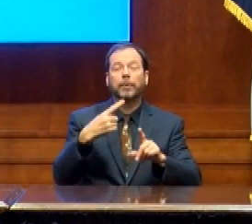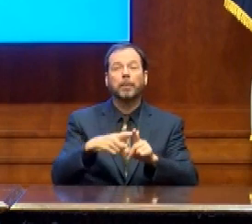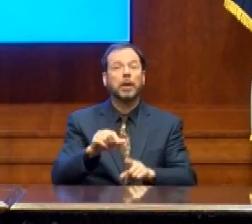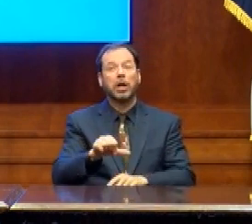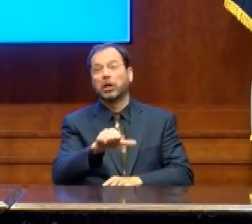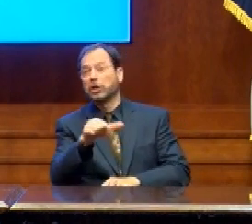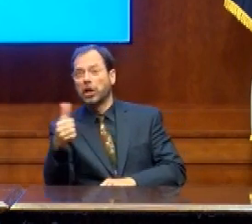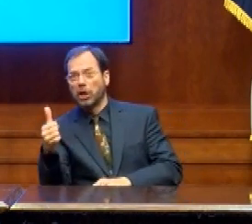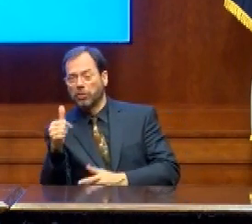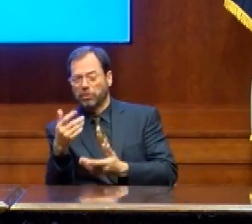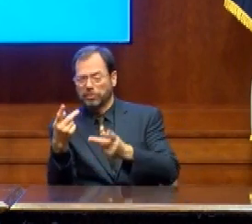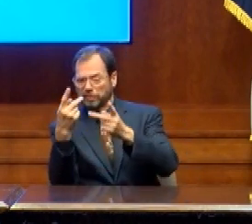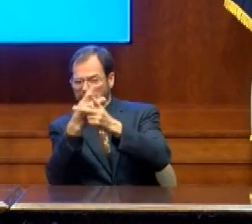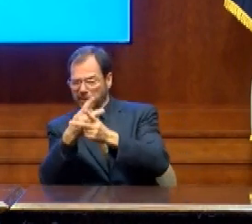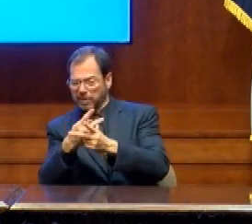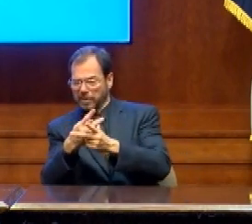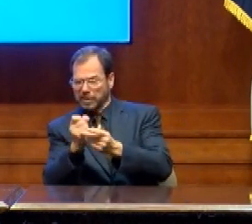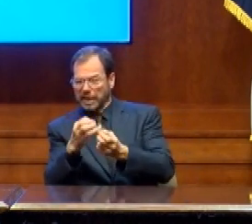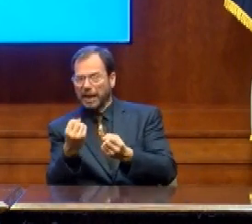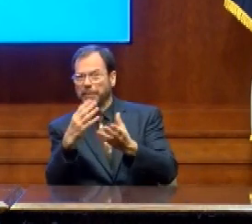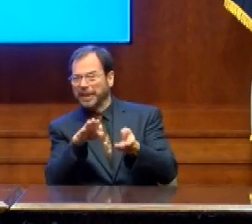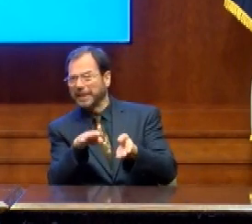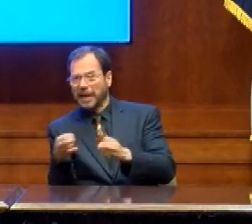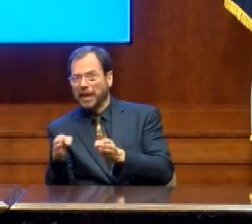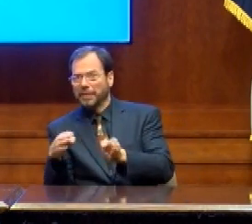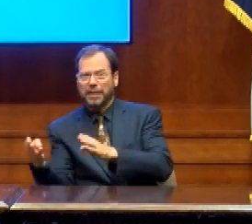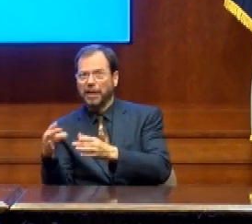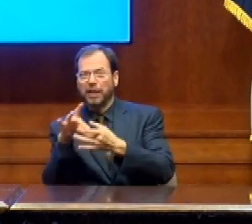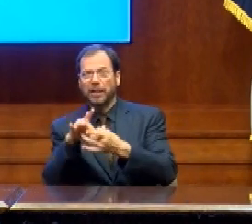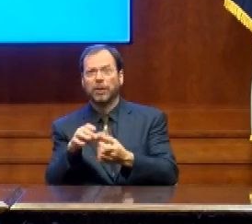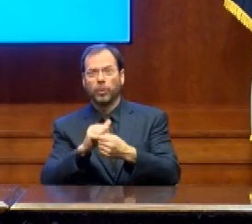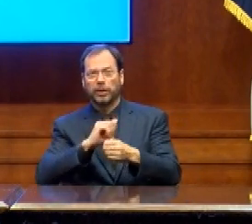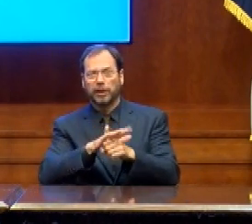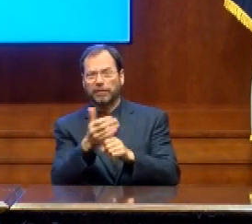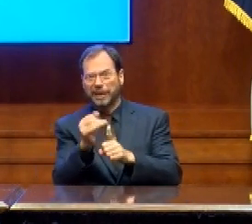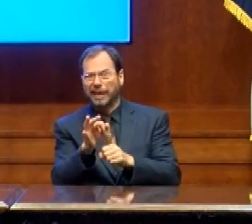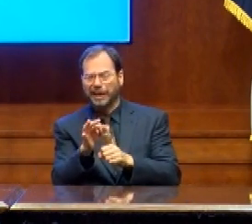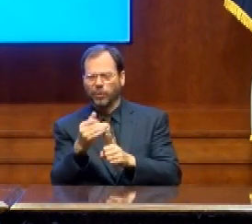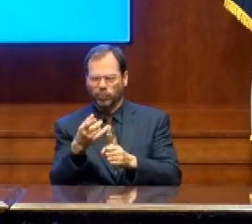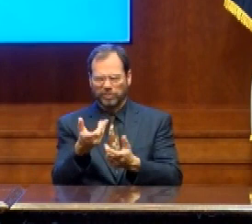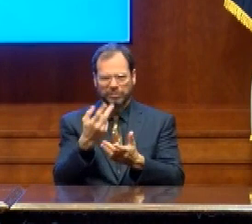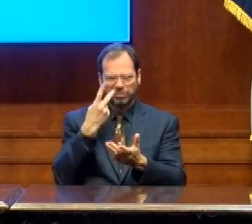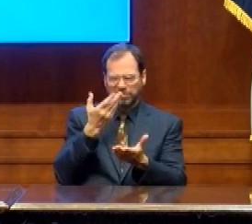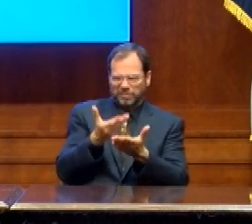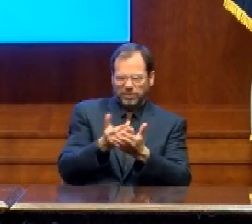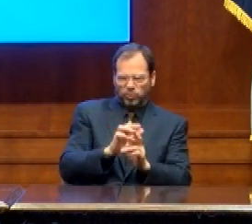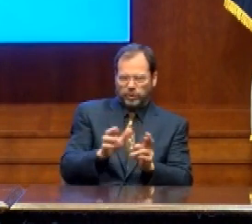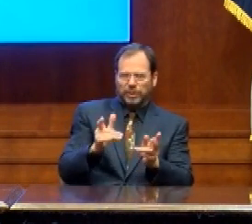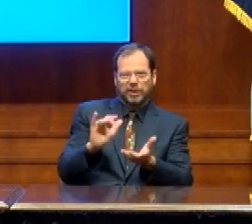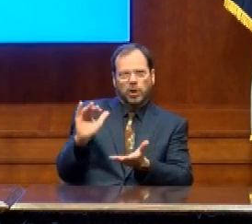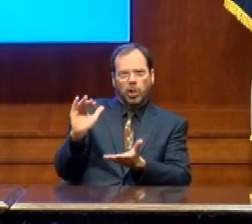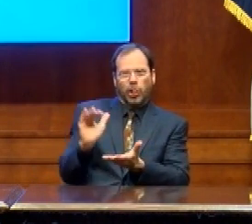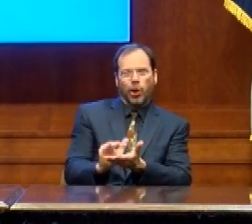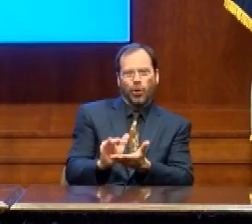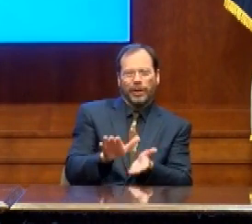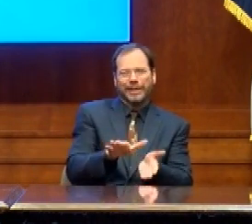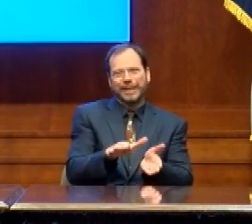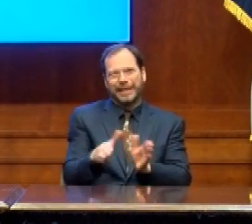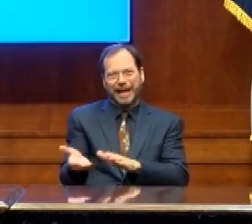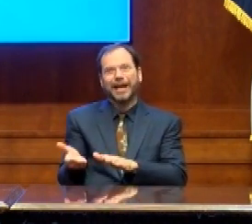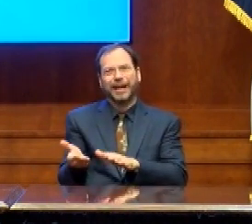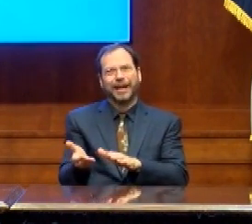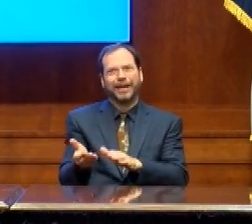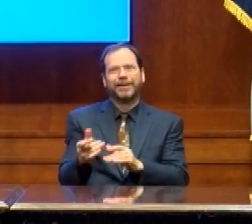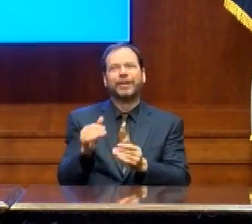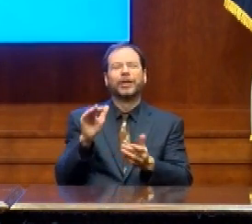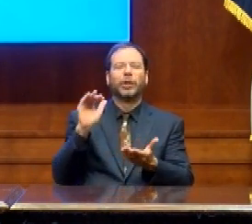numerical fact, and that is the number of deaths connected to COVID-19. Because we are seeing a low number of